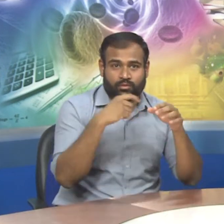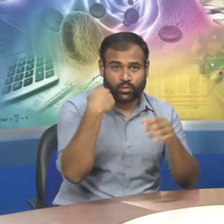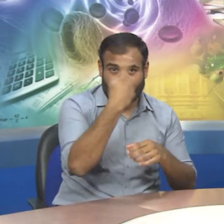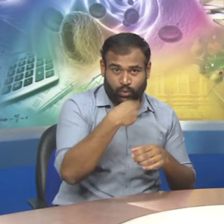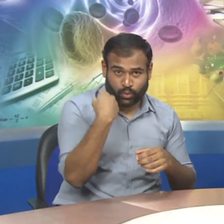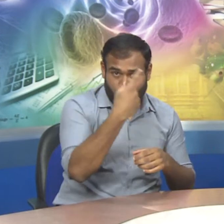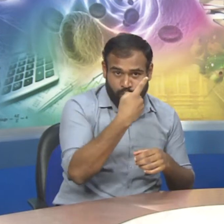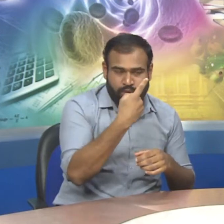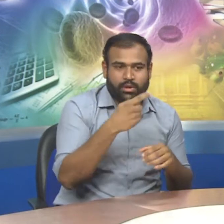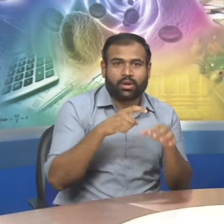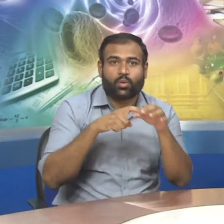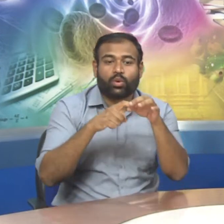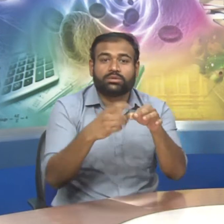Face plus question means who.